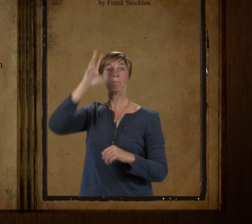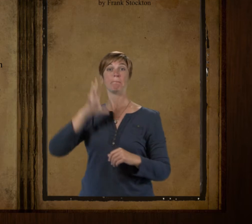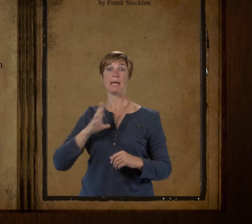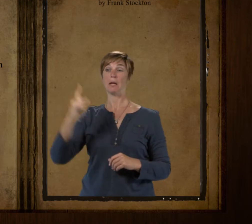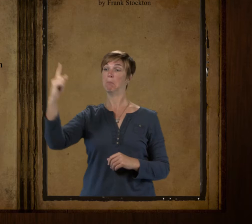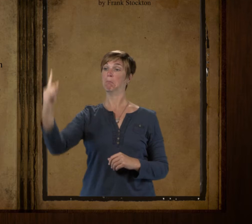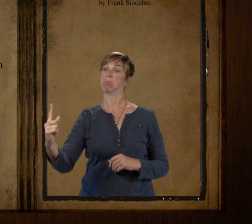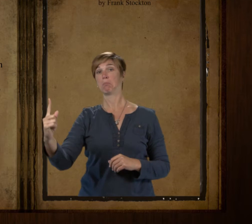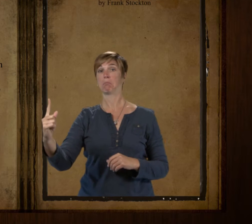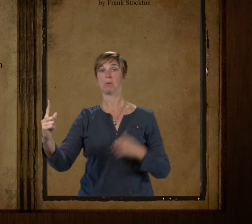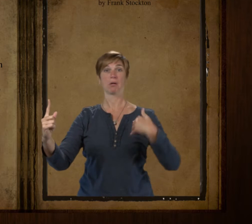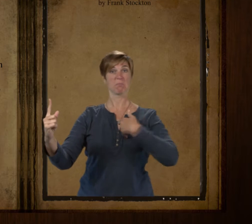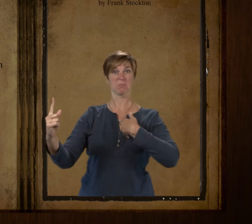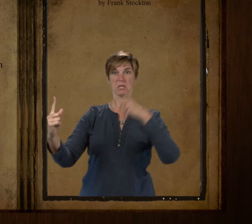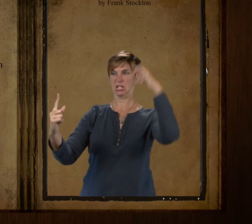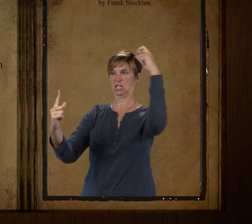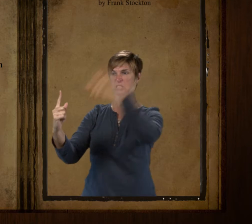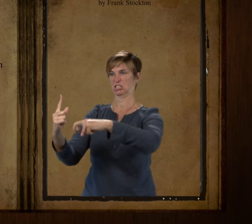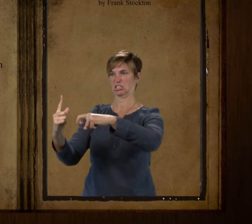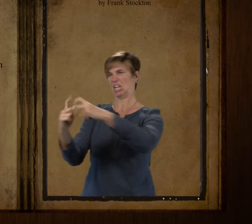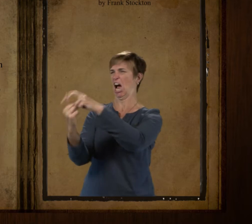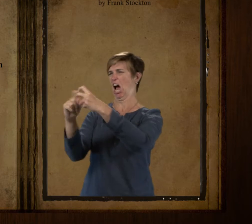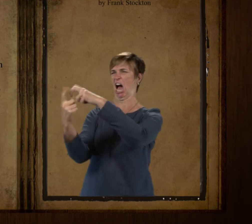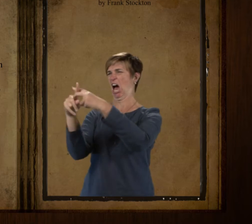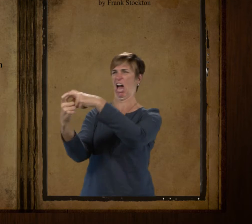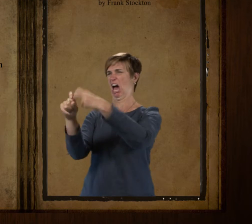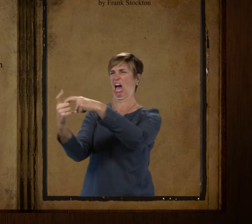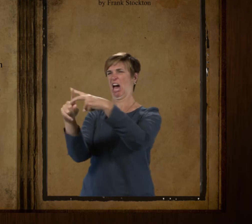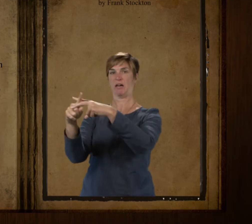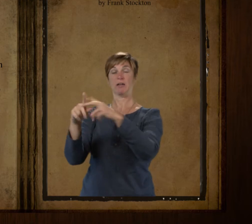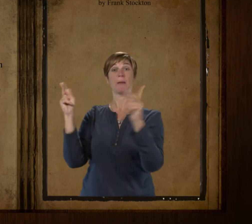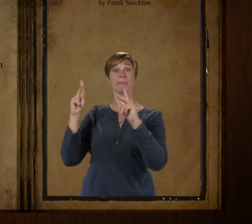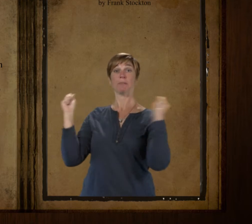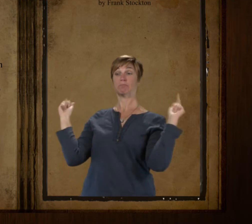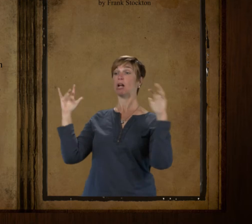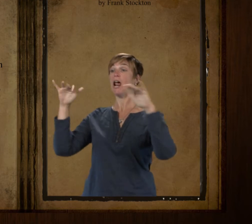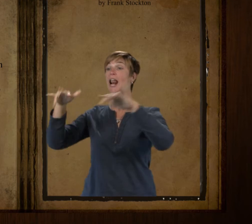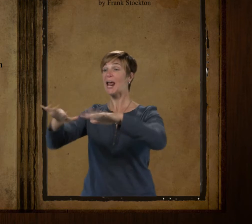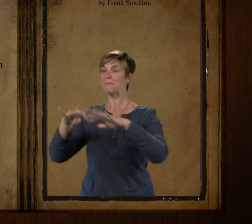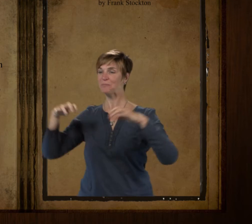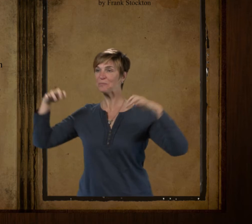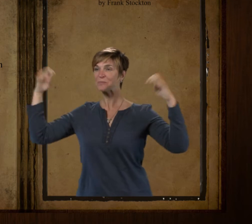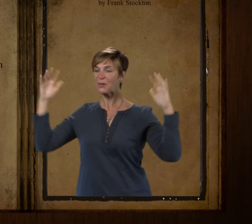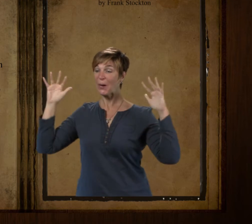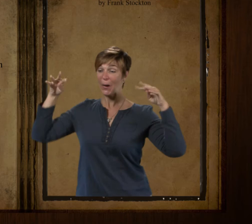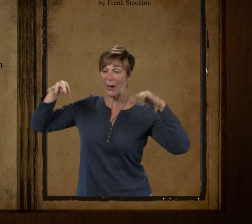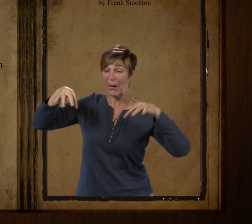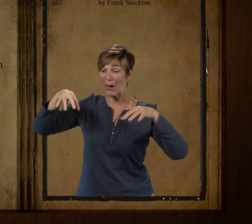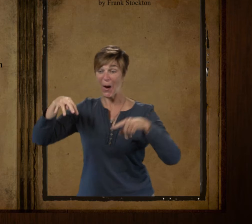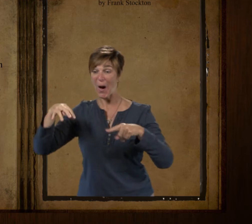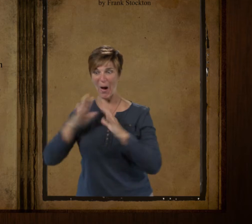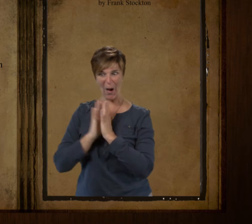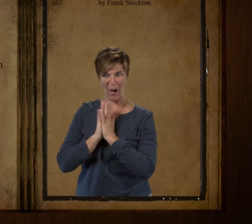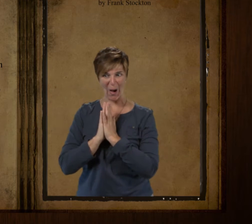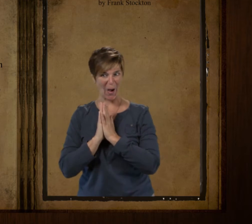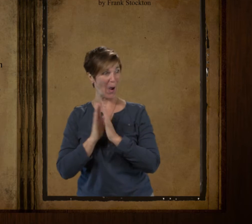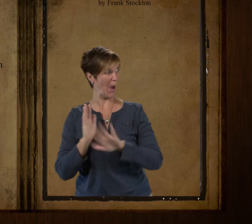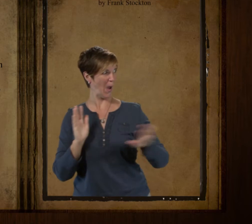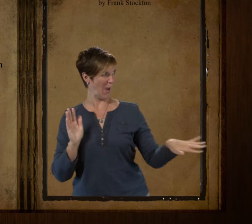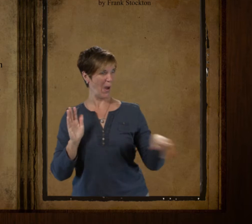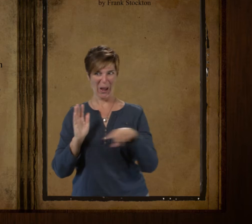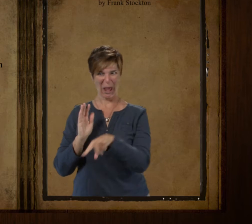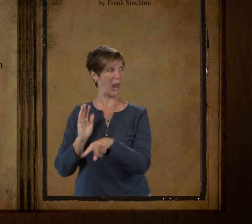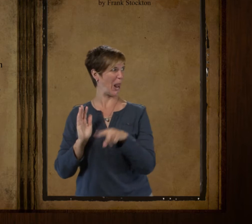arena, in which, by exhibitions of manly and beastly valor, the minds of his subjects